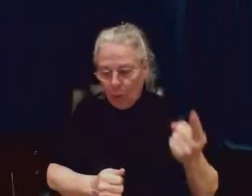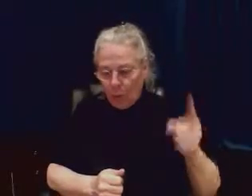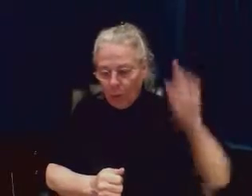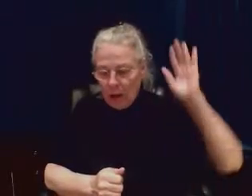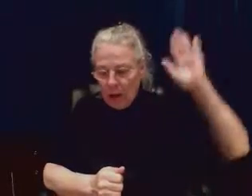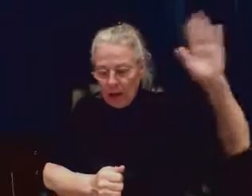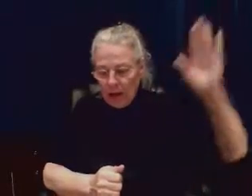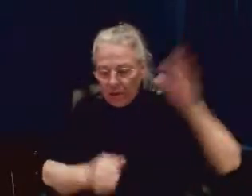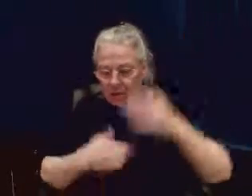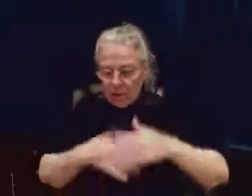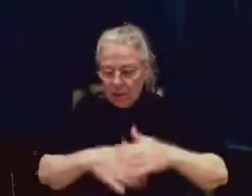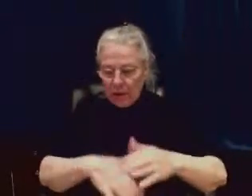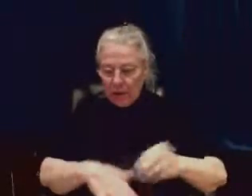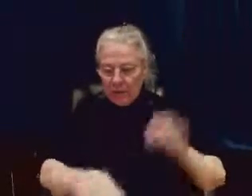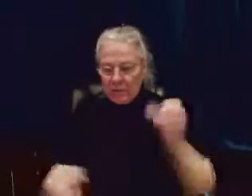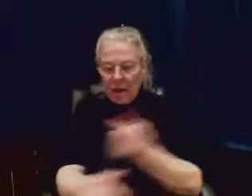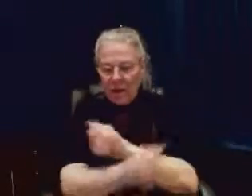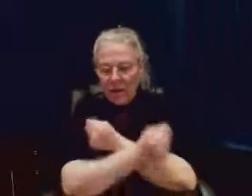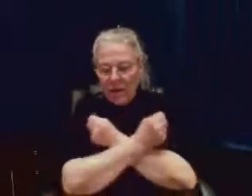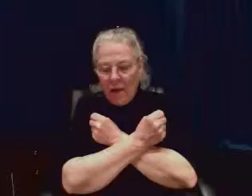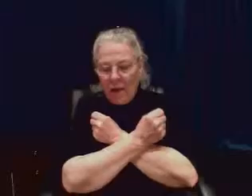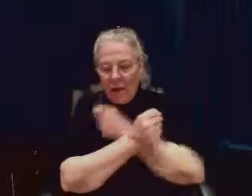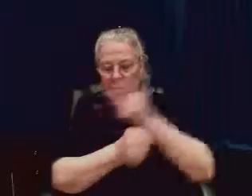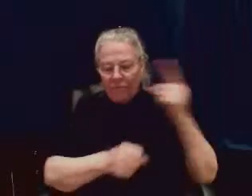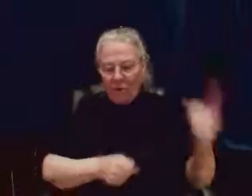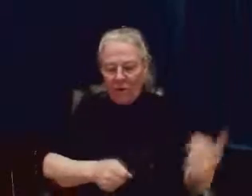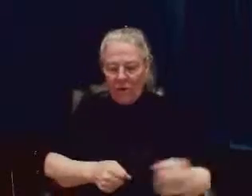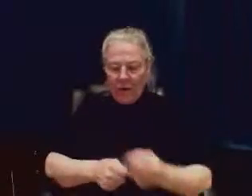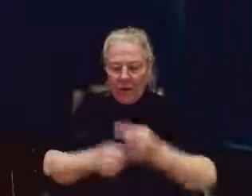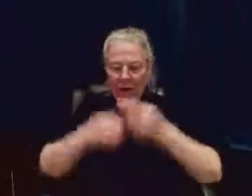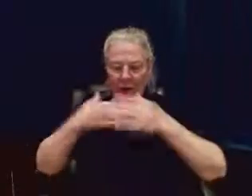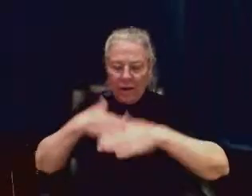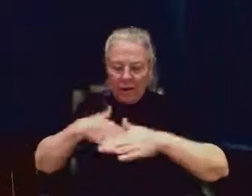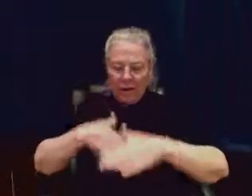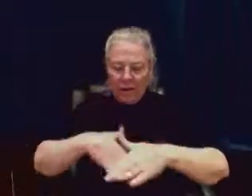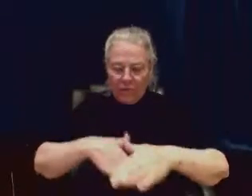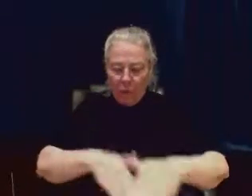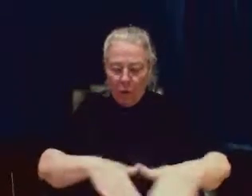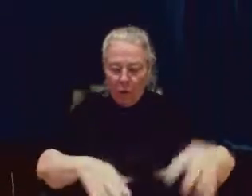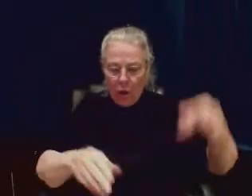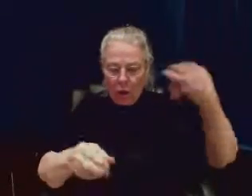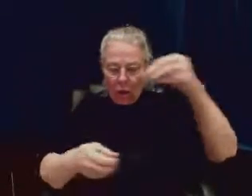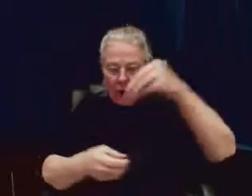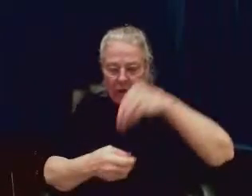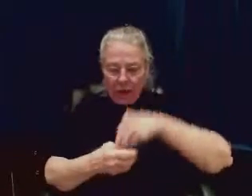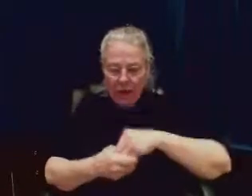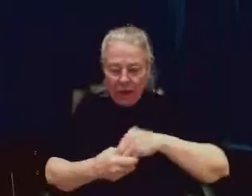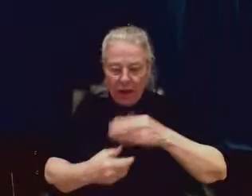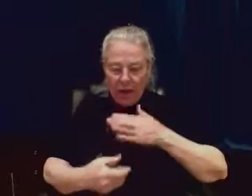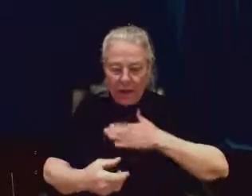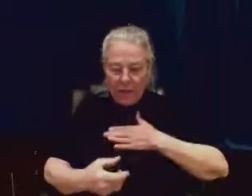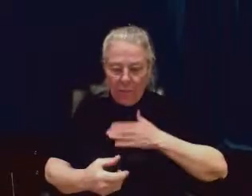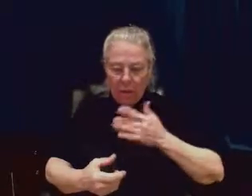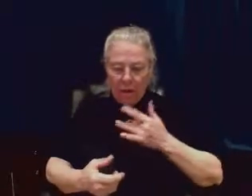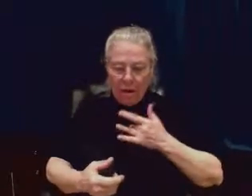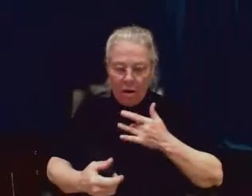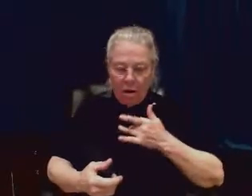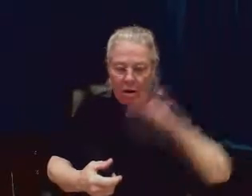alone. His streams of love forever flow. Within my